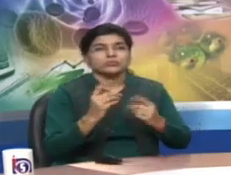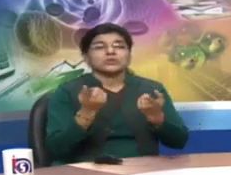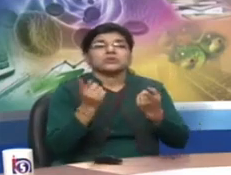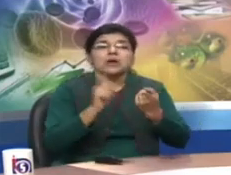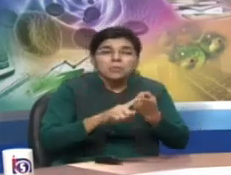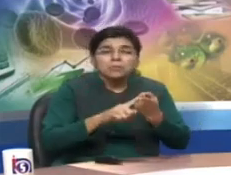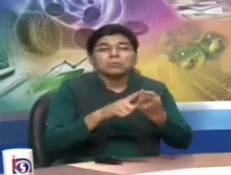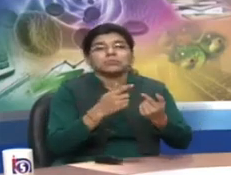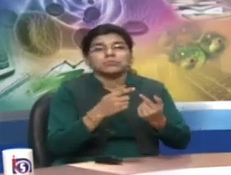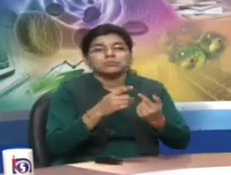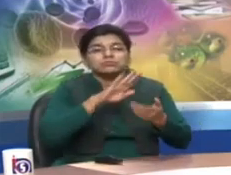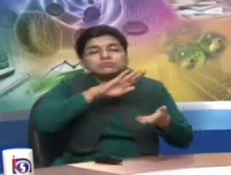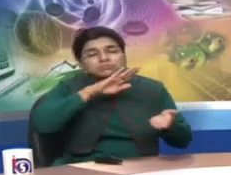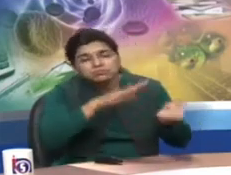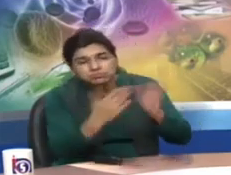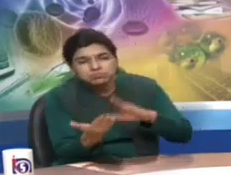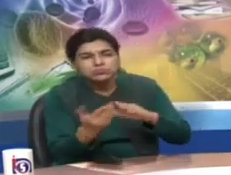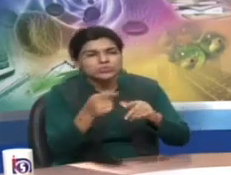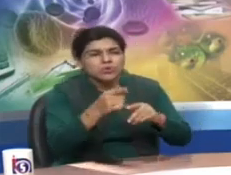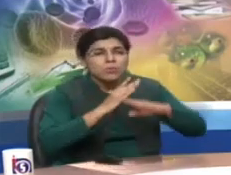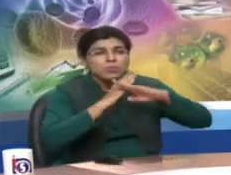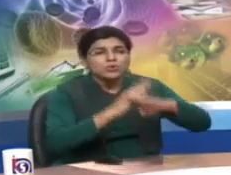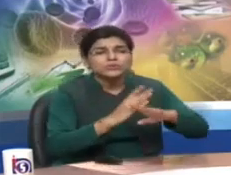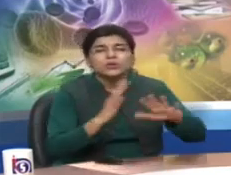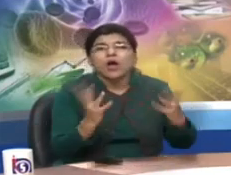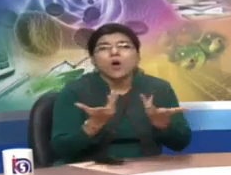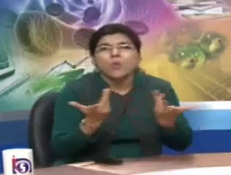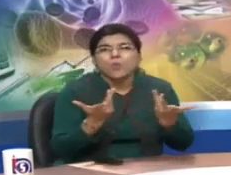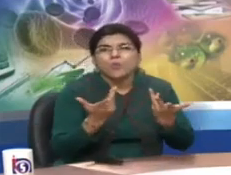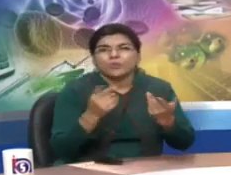You see different flowers, vegetables in farms.